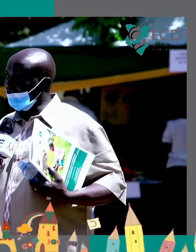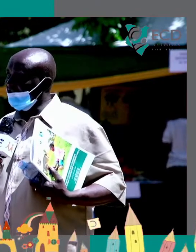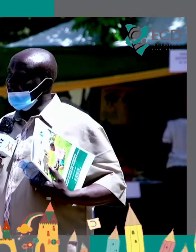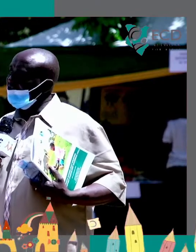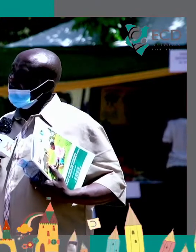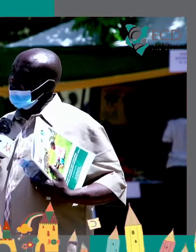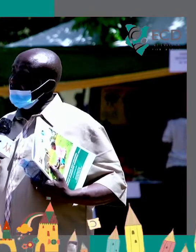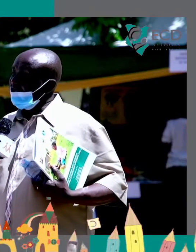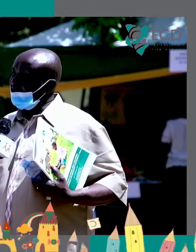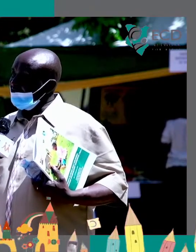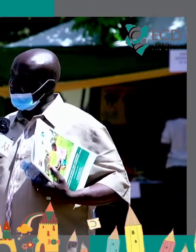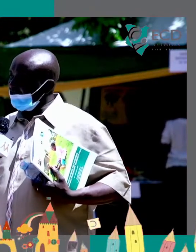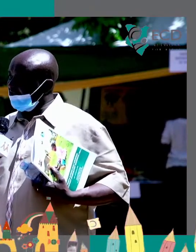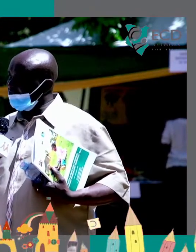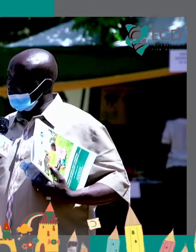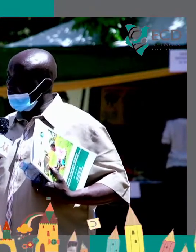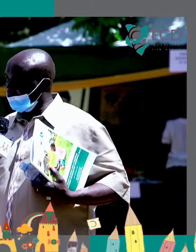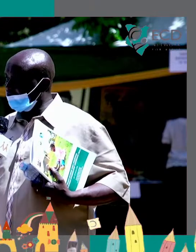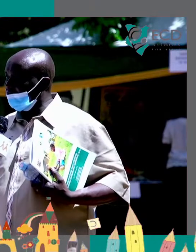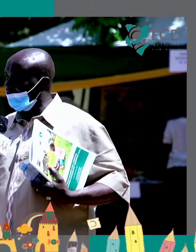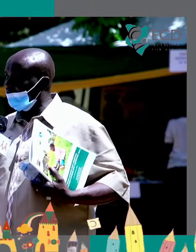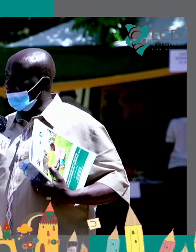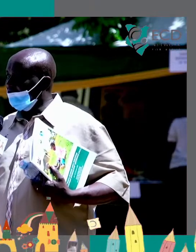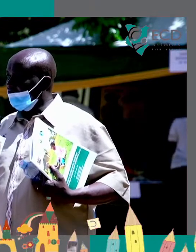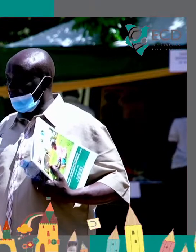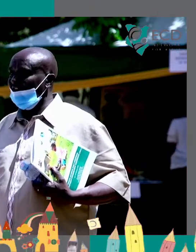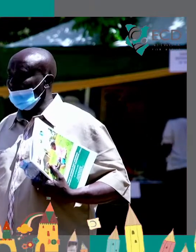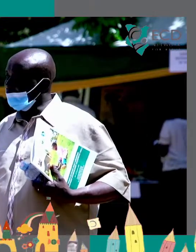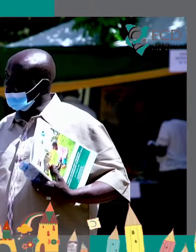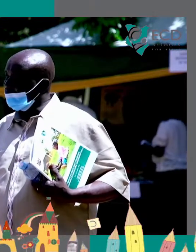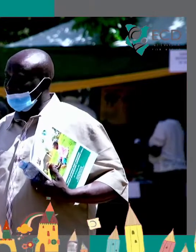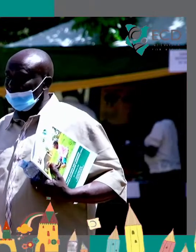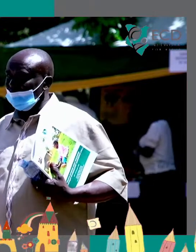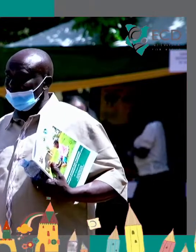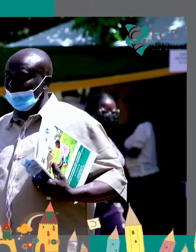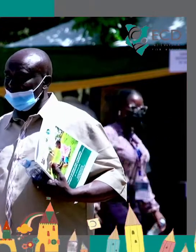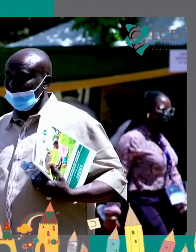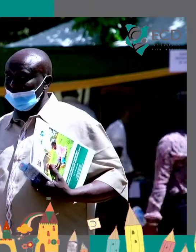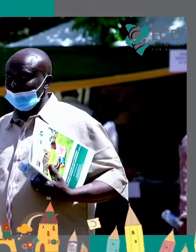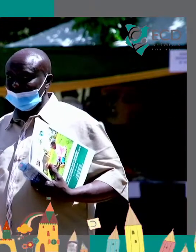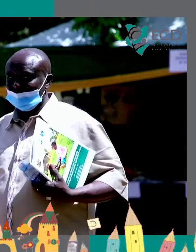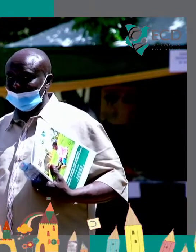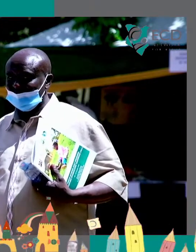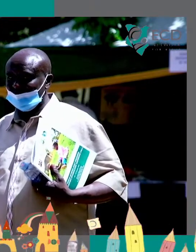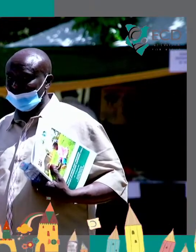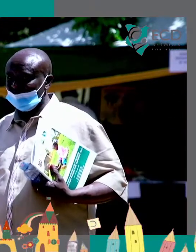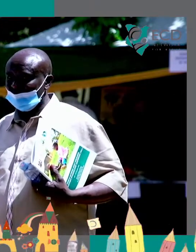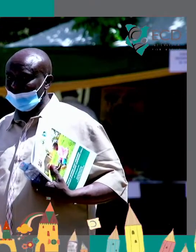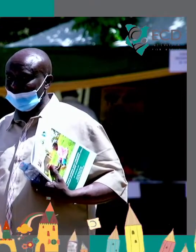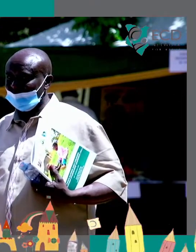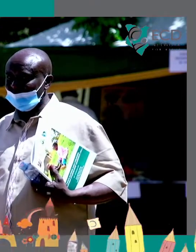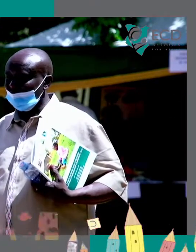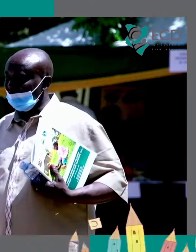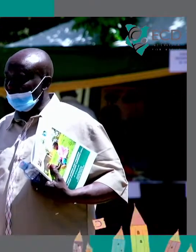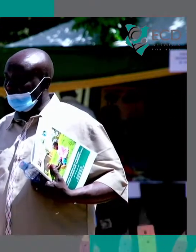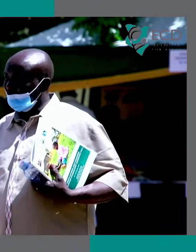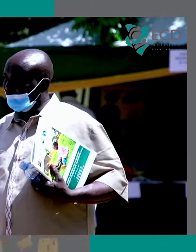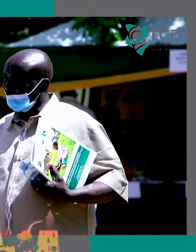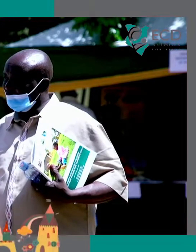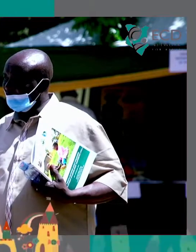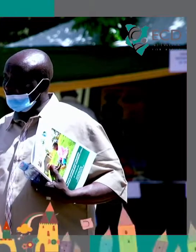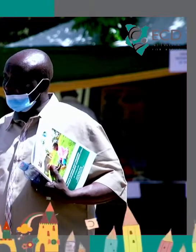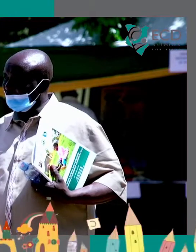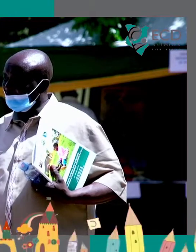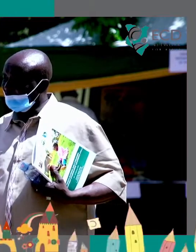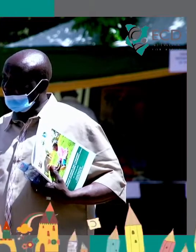Murang'a County as an assistant director in education. Wow. Yeah. So, sir, Murang'a County, what do you think you're going